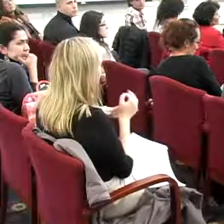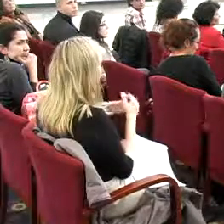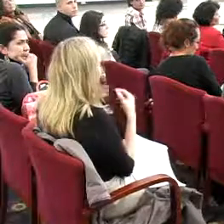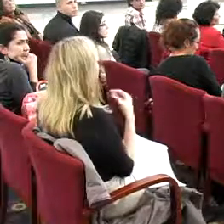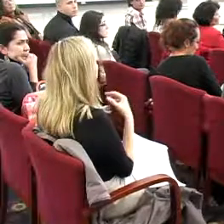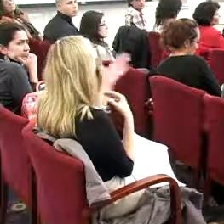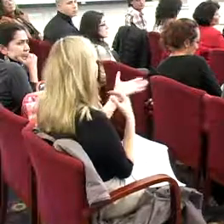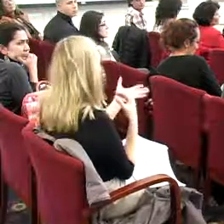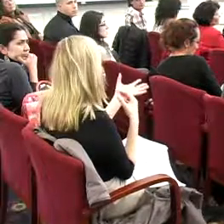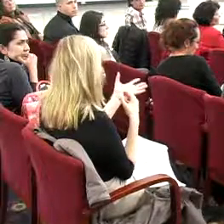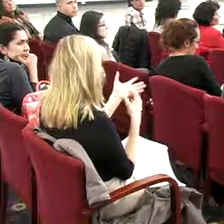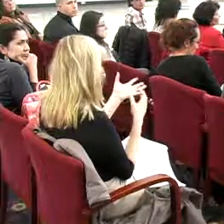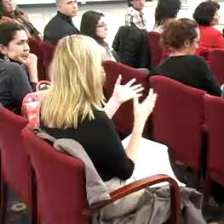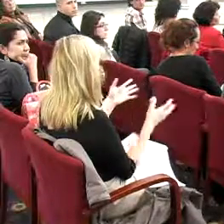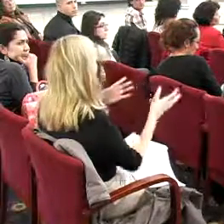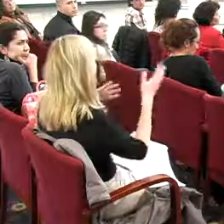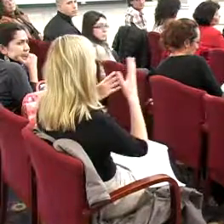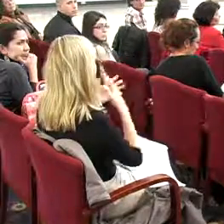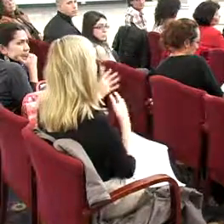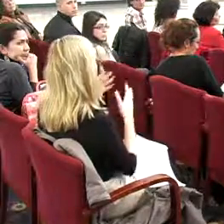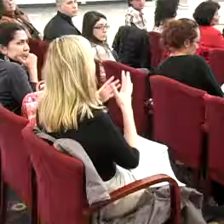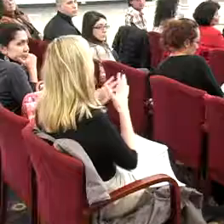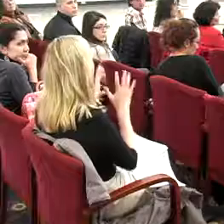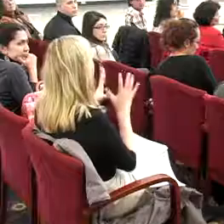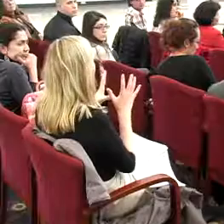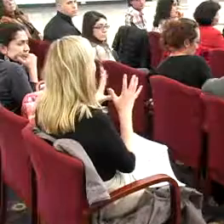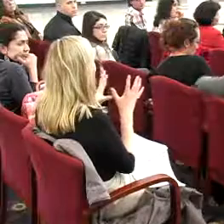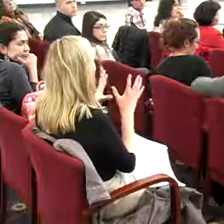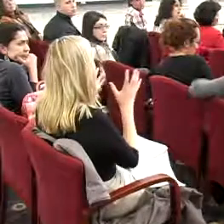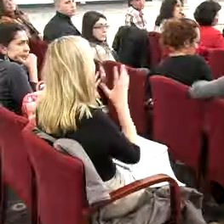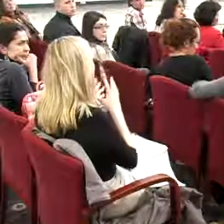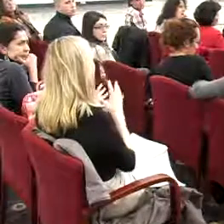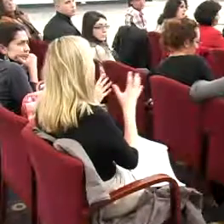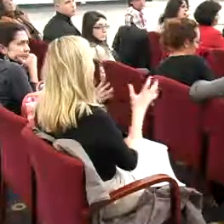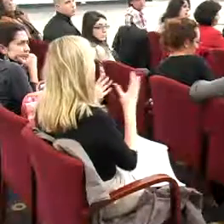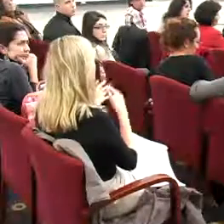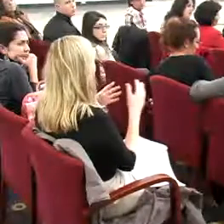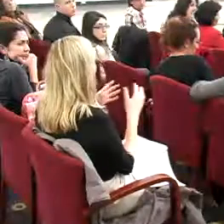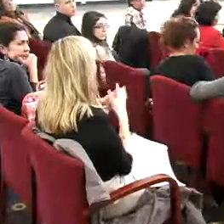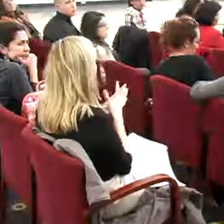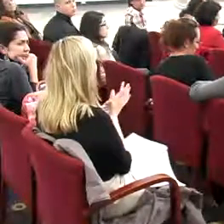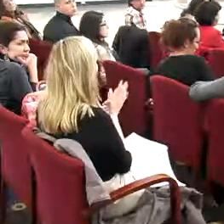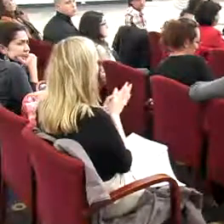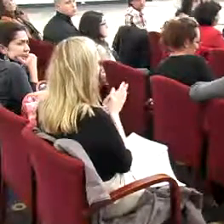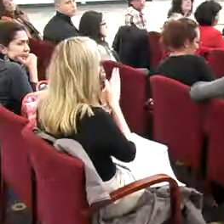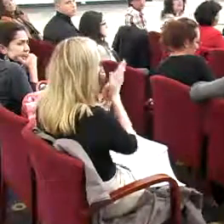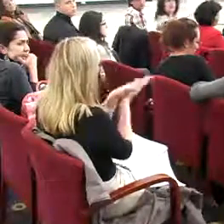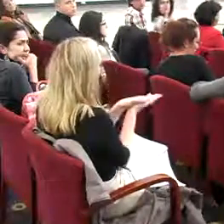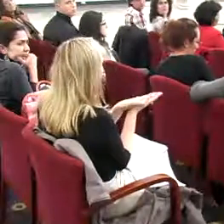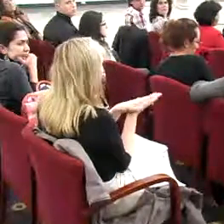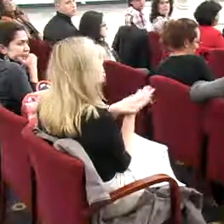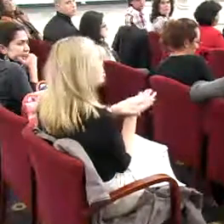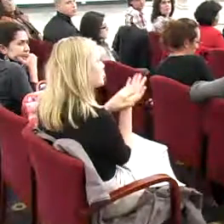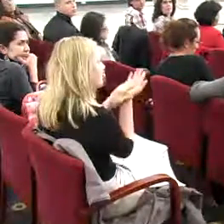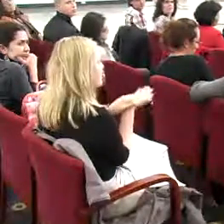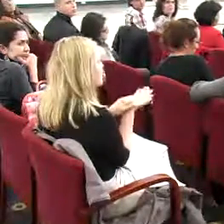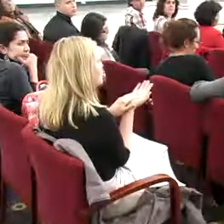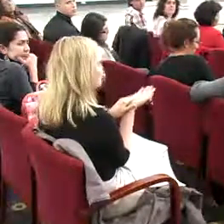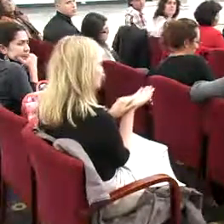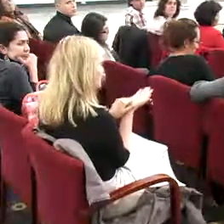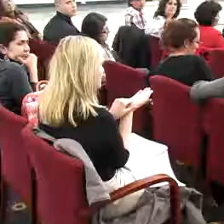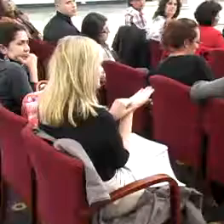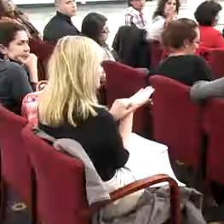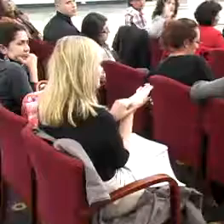infiltrates that. I mean, you were saying that school was kind of run by or influenced by Hezbollah, and equally